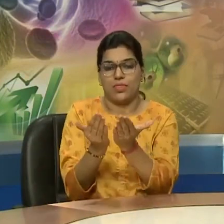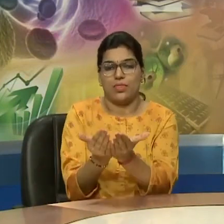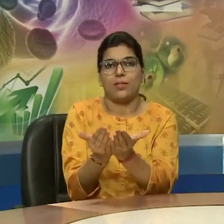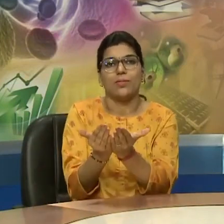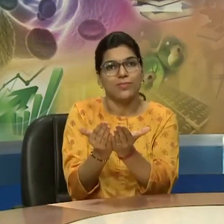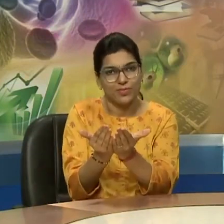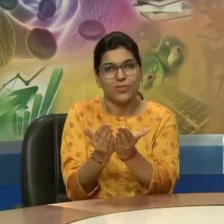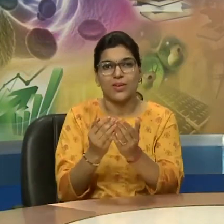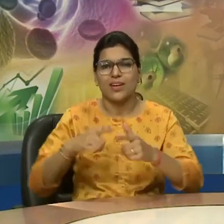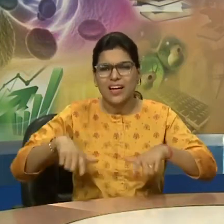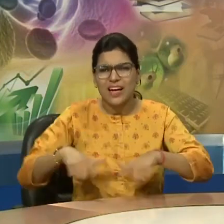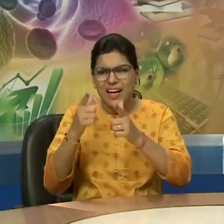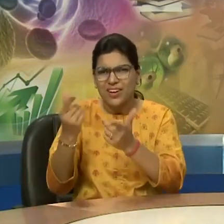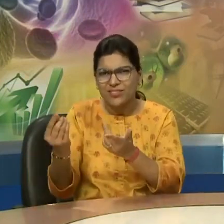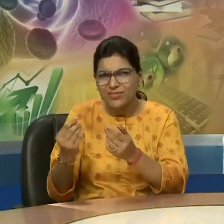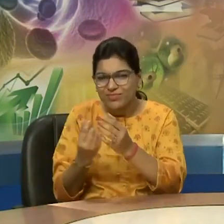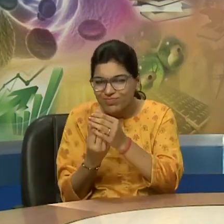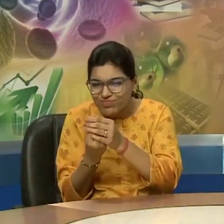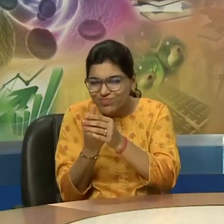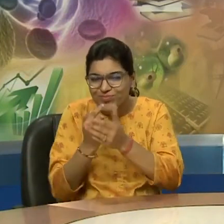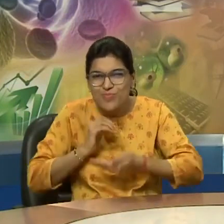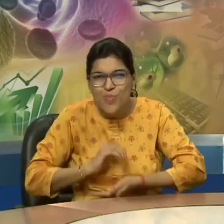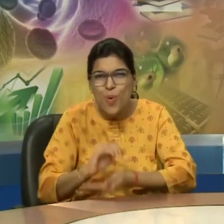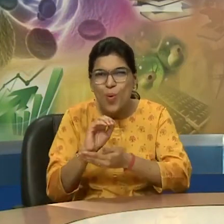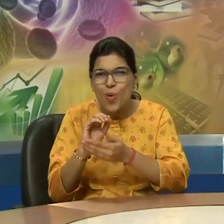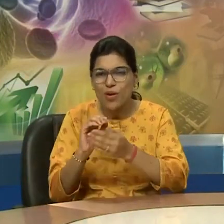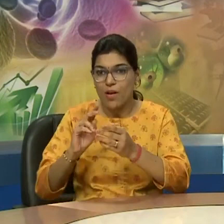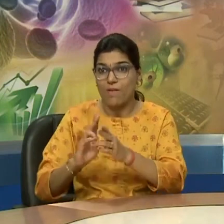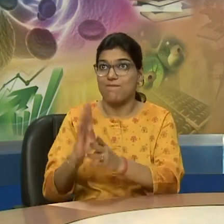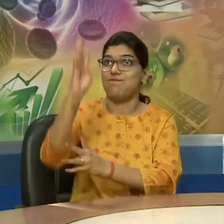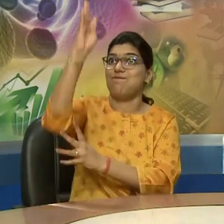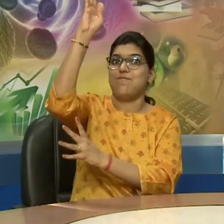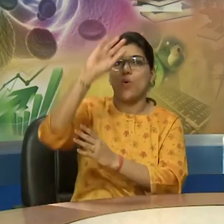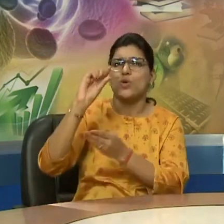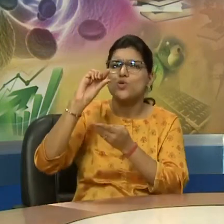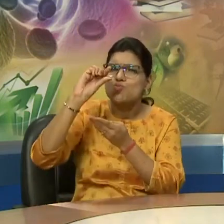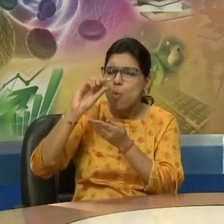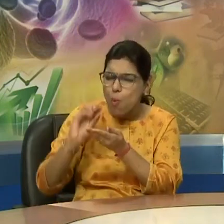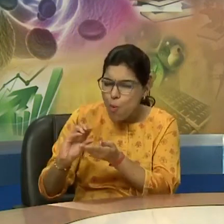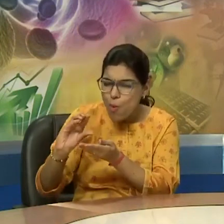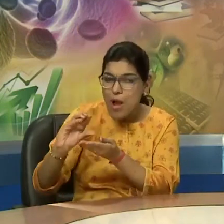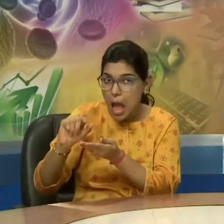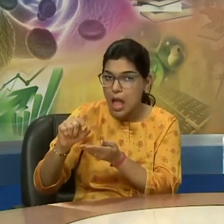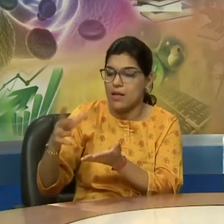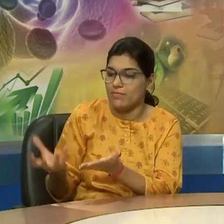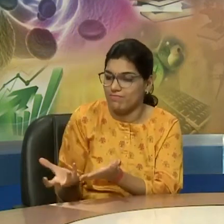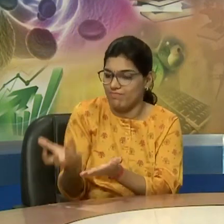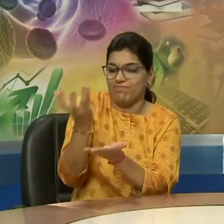just then with a sapling in her hand.